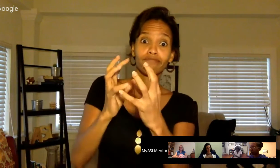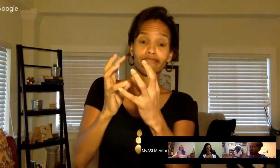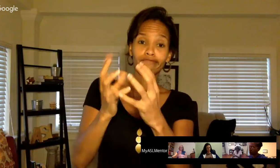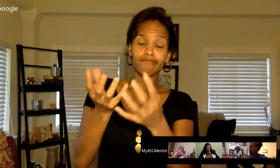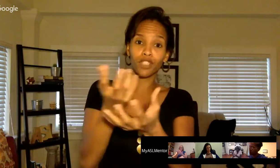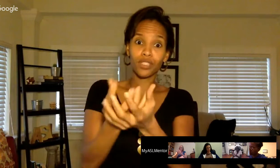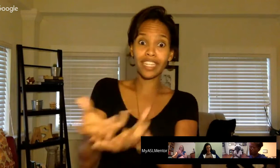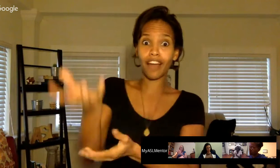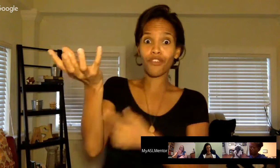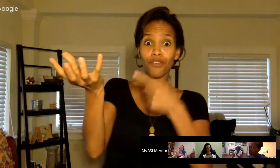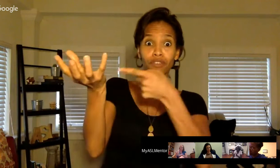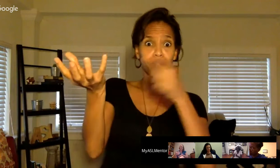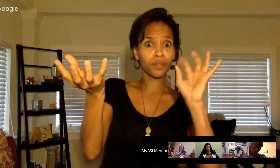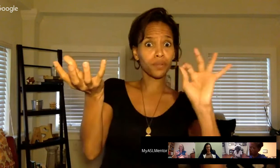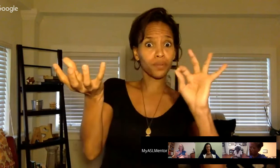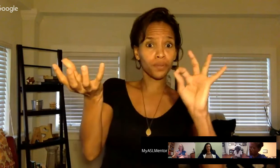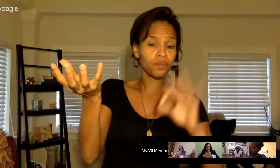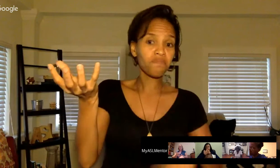together,